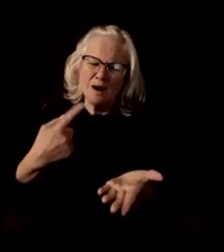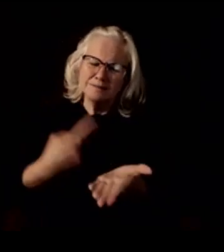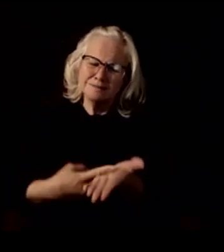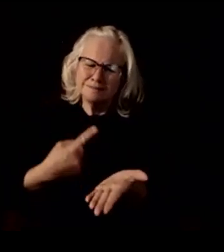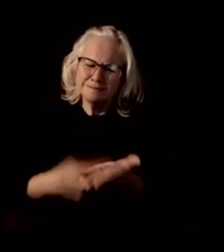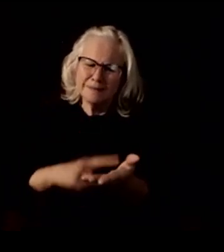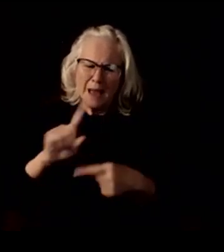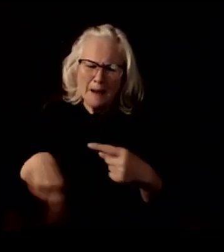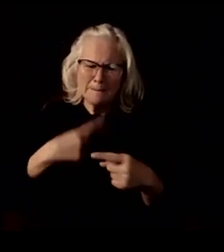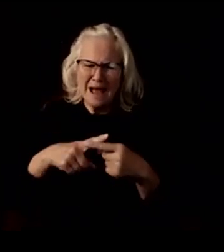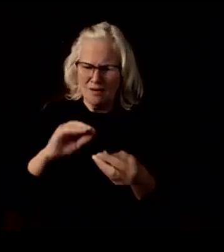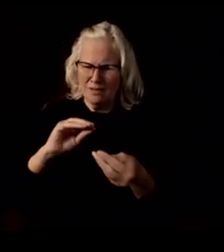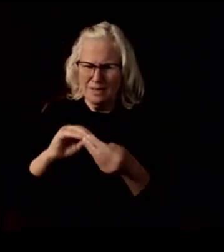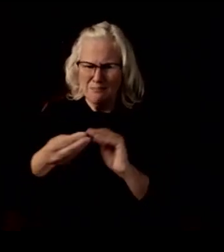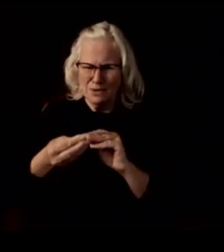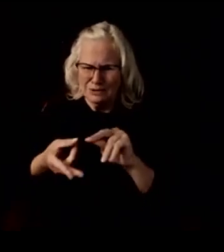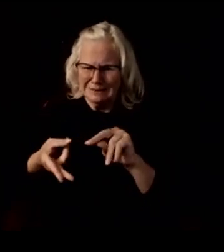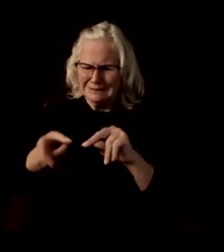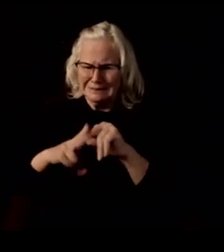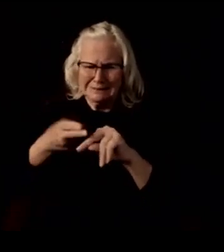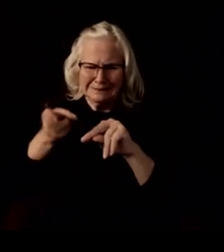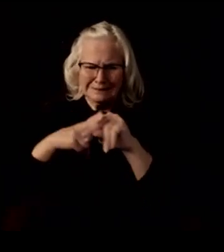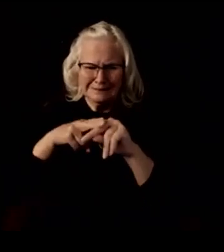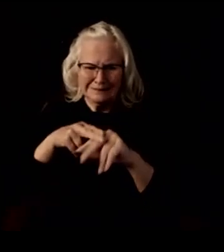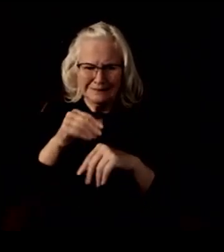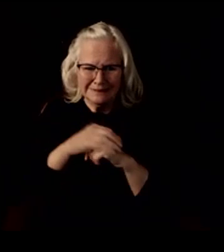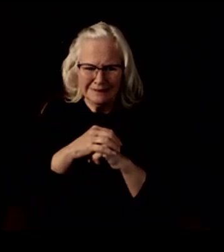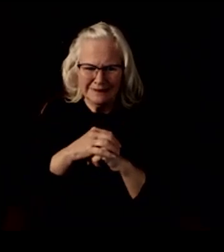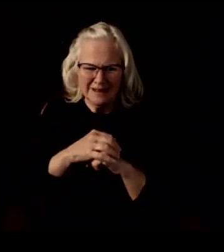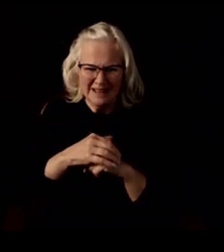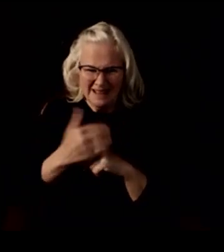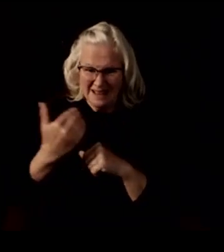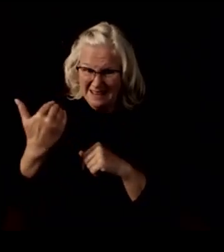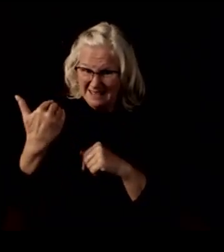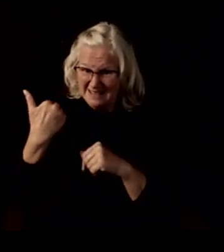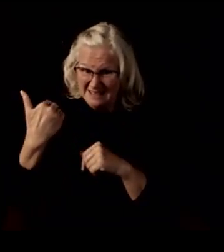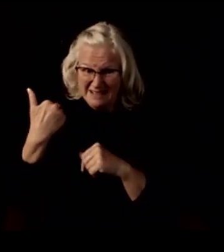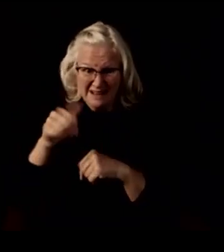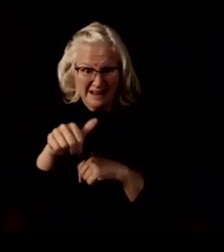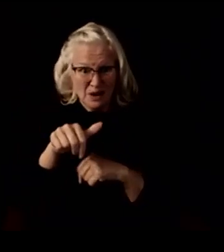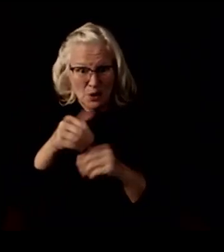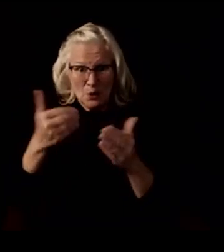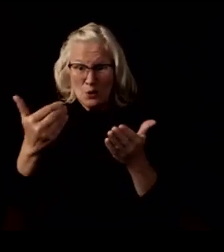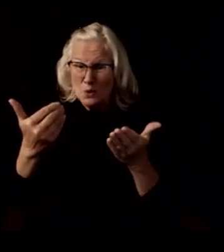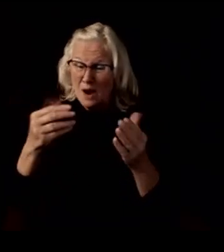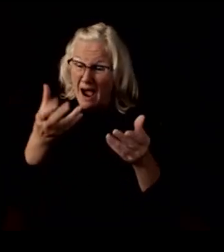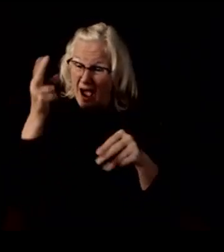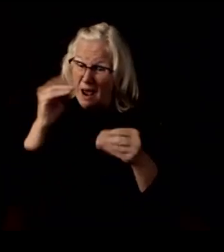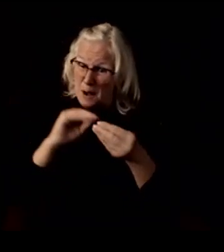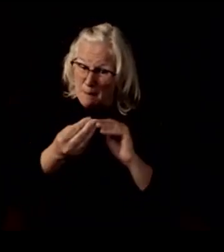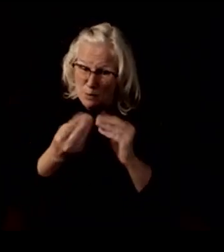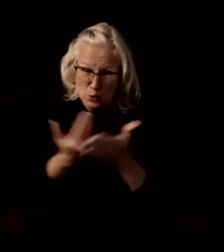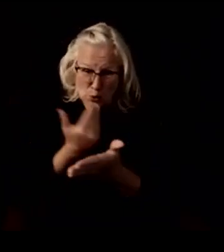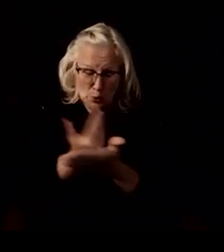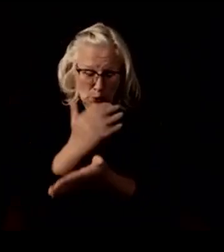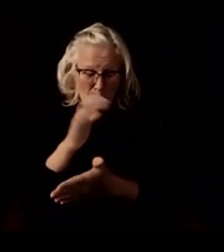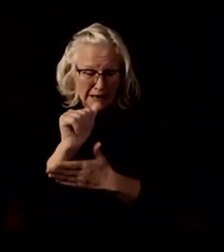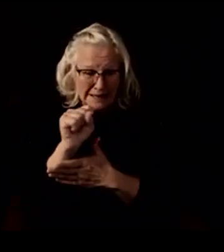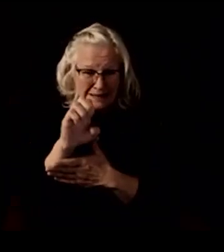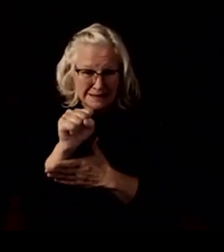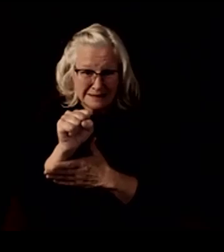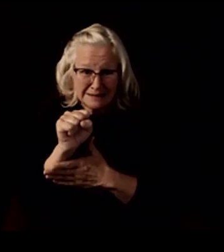seeing. This is another day with high numbers of new cases. Yesterday's high number of cases was partially due to adding a